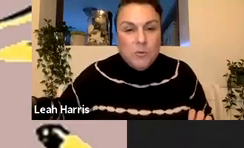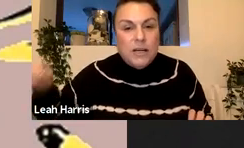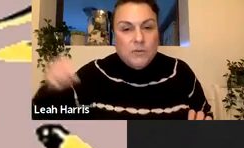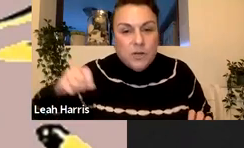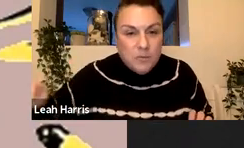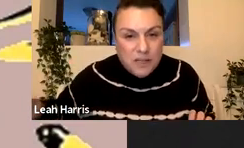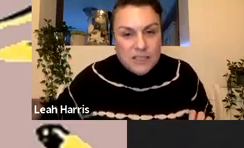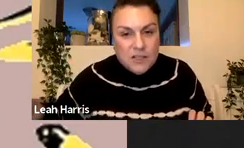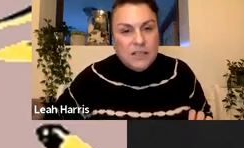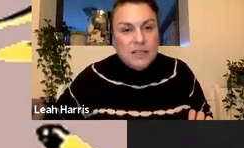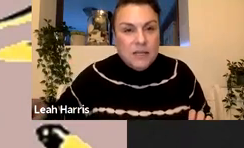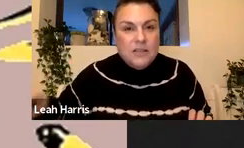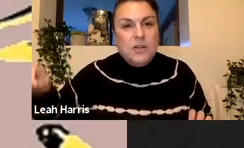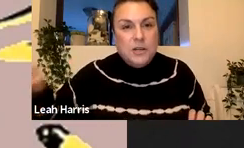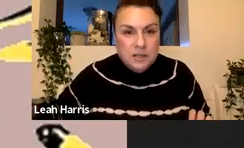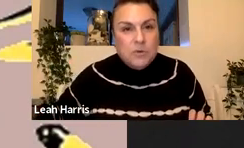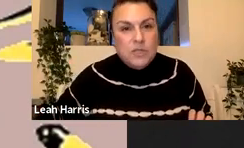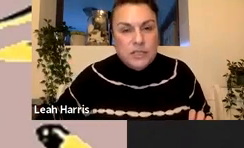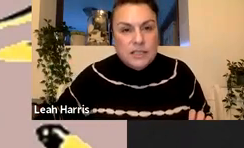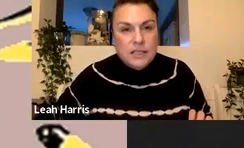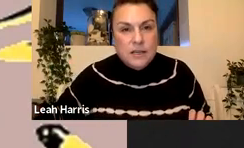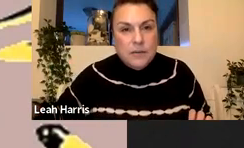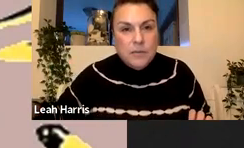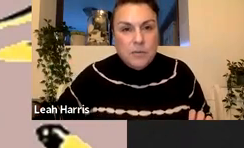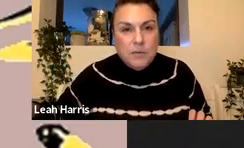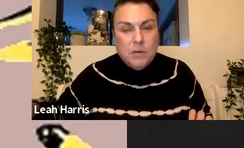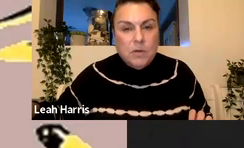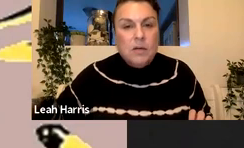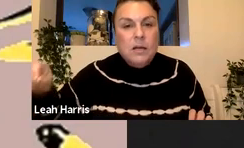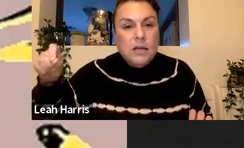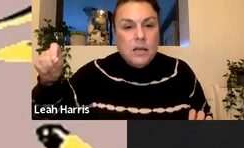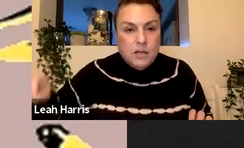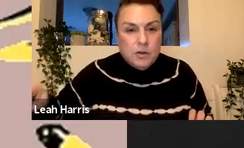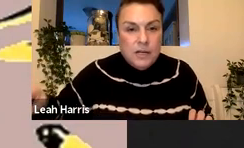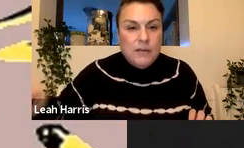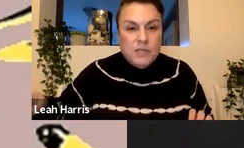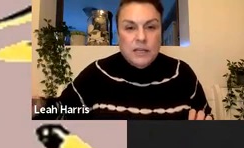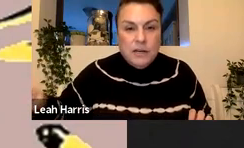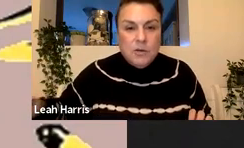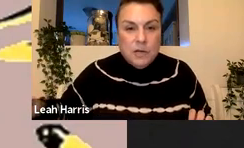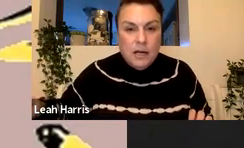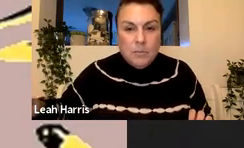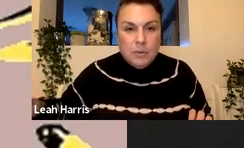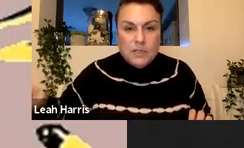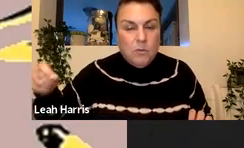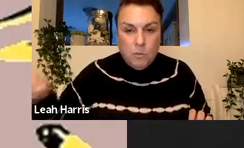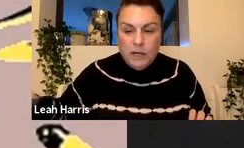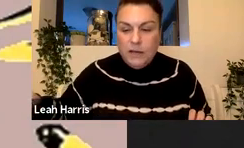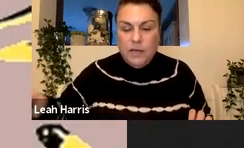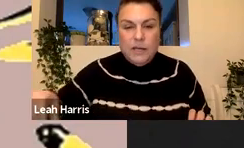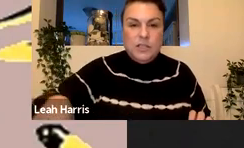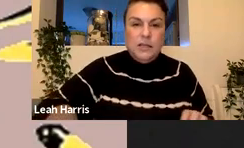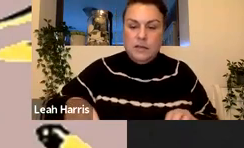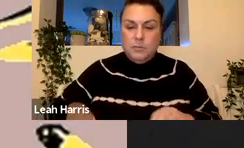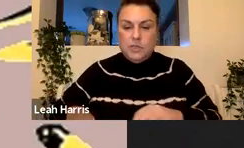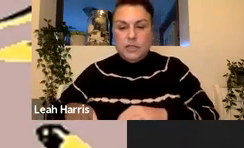no matter what if you're involuntarily committed and you're on an emergency um commitment order you're going to have to encounter a cop so what